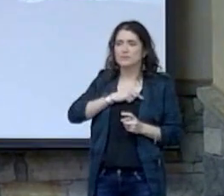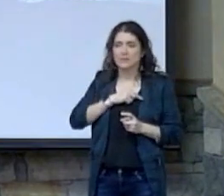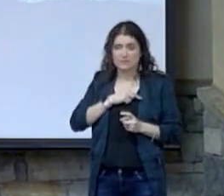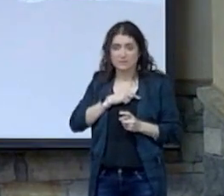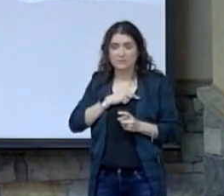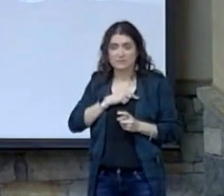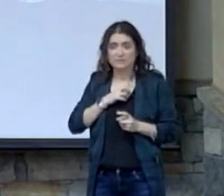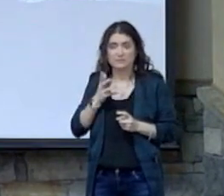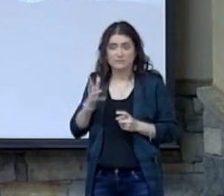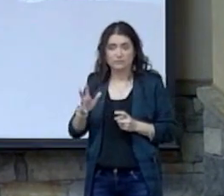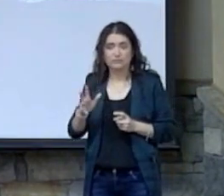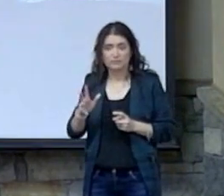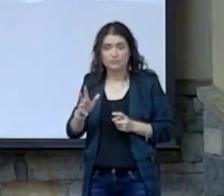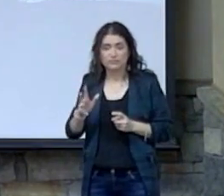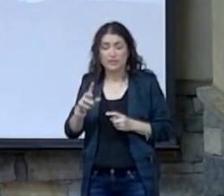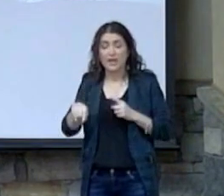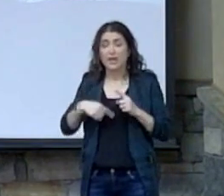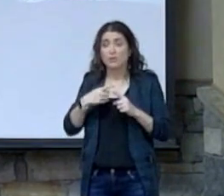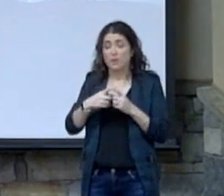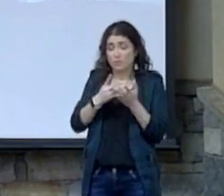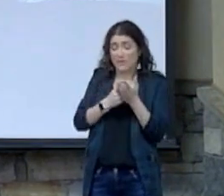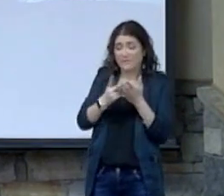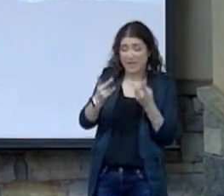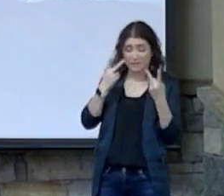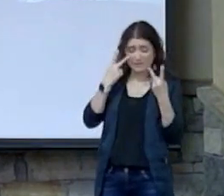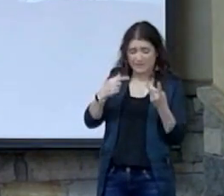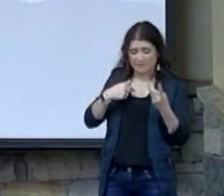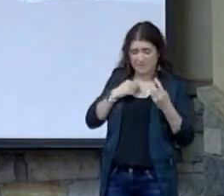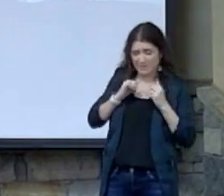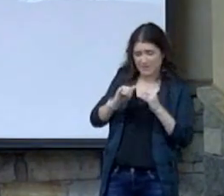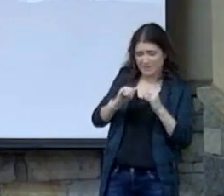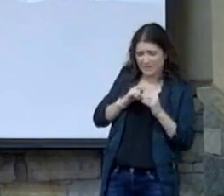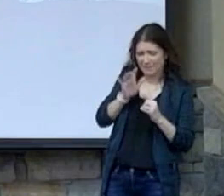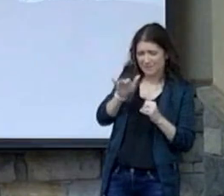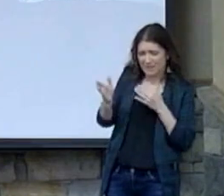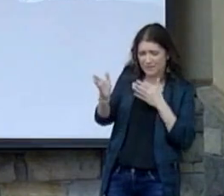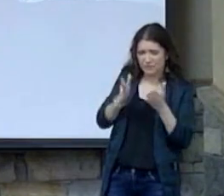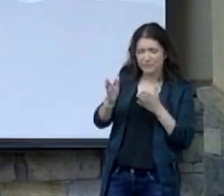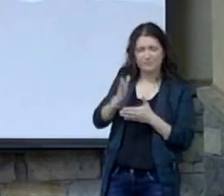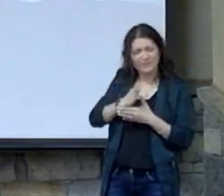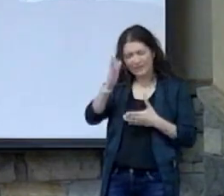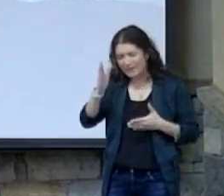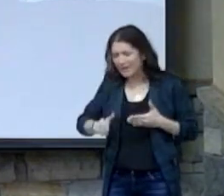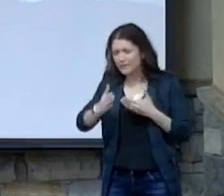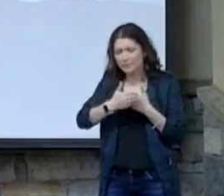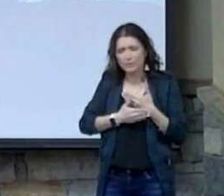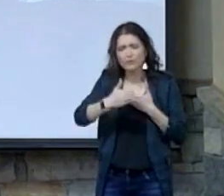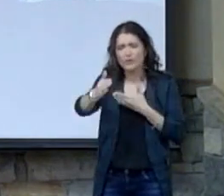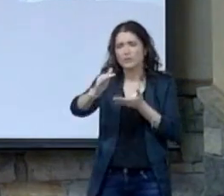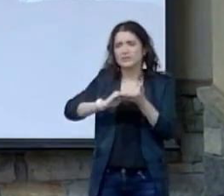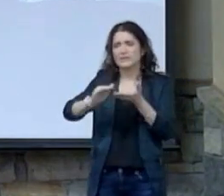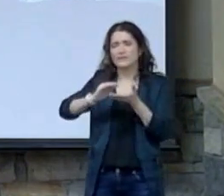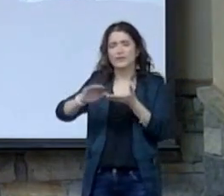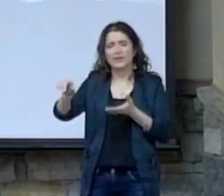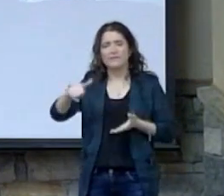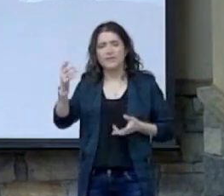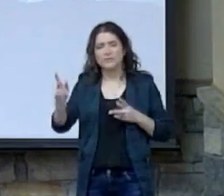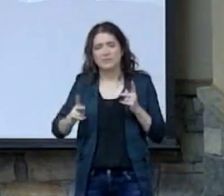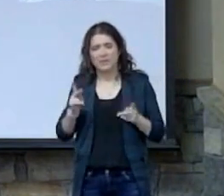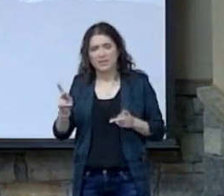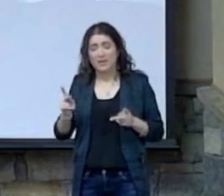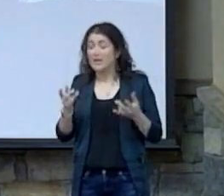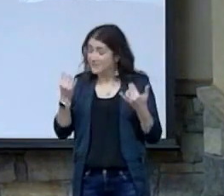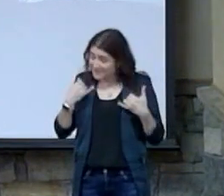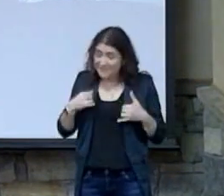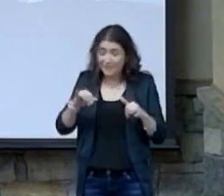lives. And when we fail to see that, we will never move forward in our ability to forgive others. And it is still going to